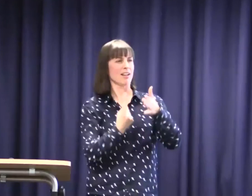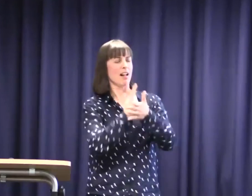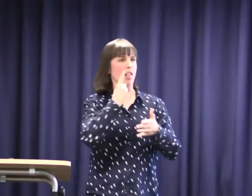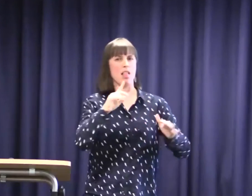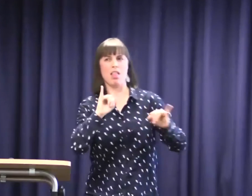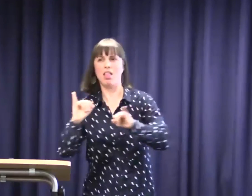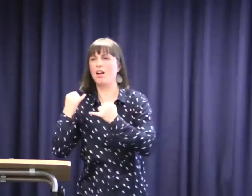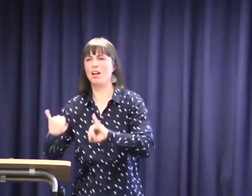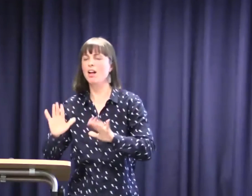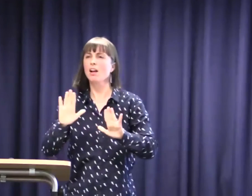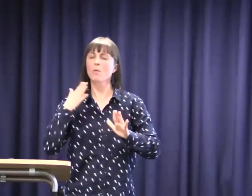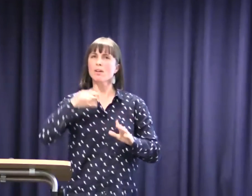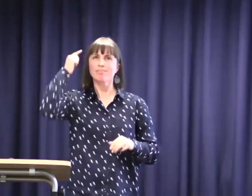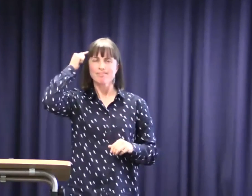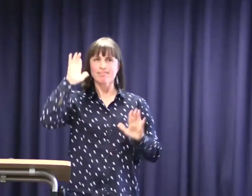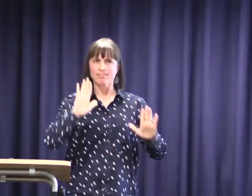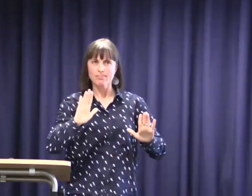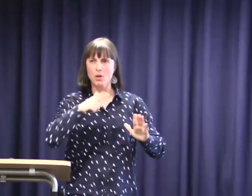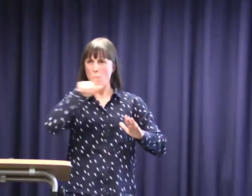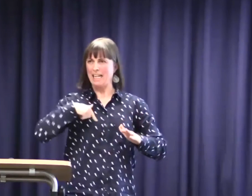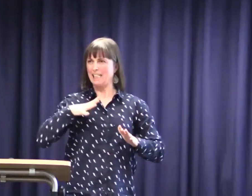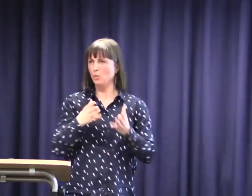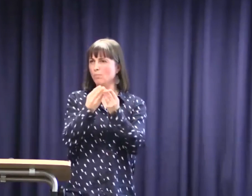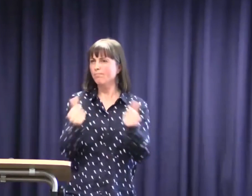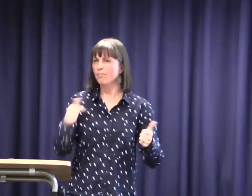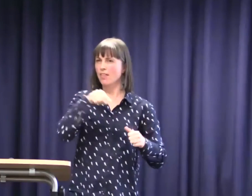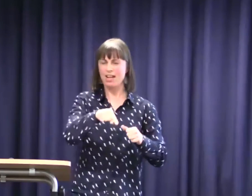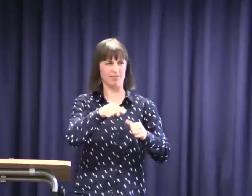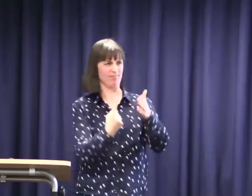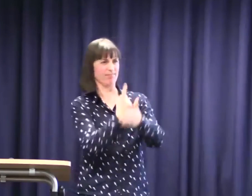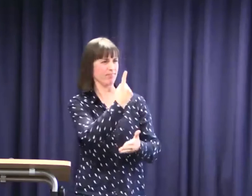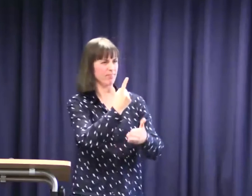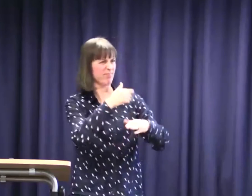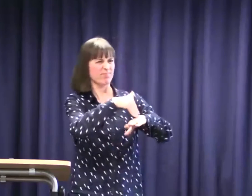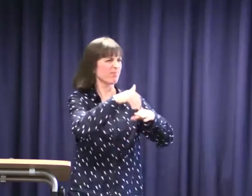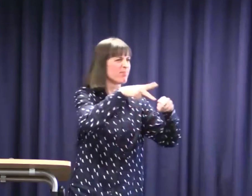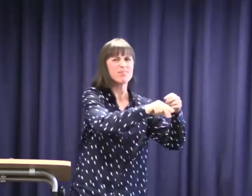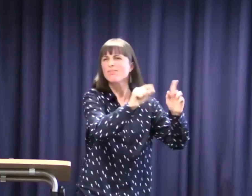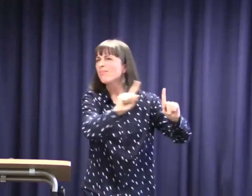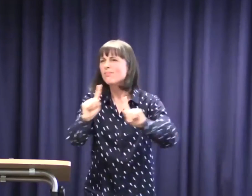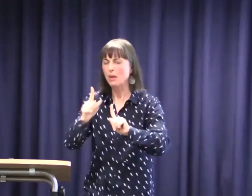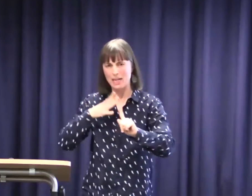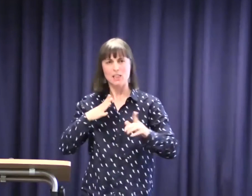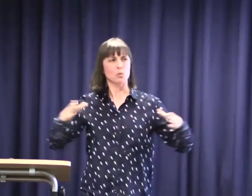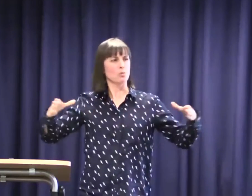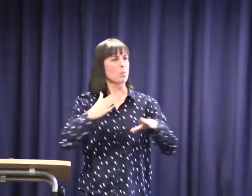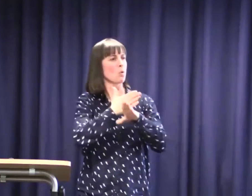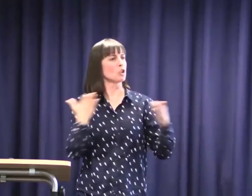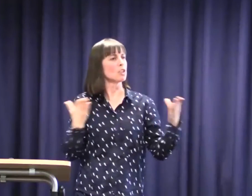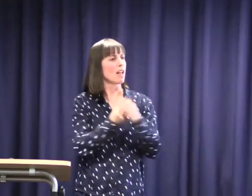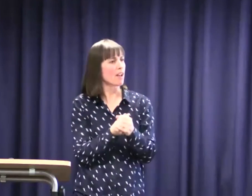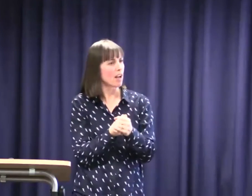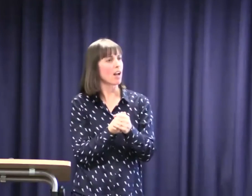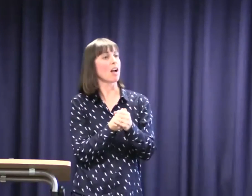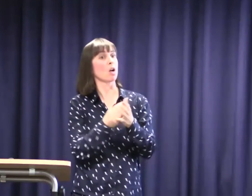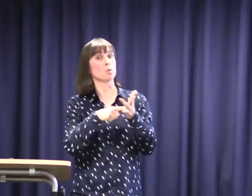and we don't want confusion to happen, so keep in mind we need to resolve this issue. We need